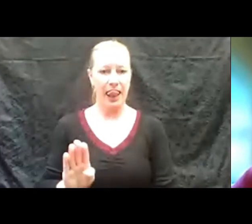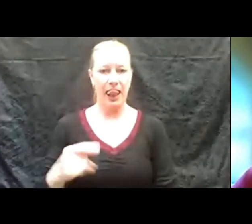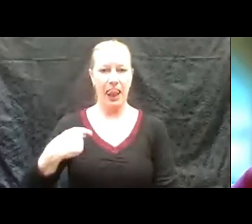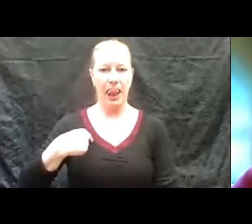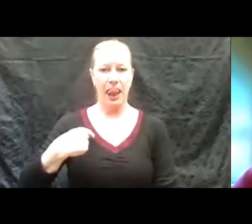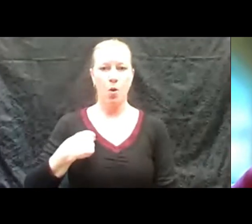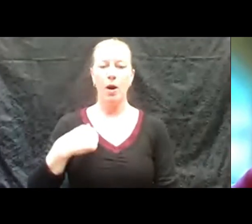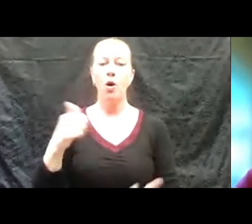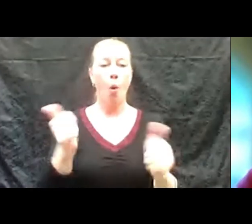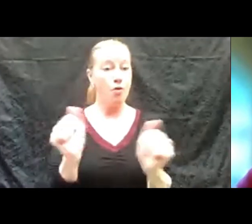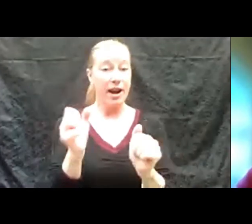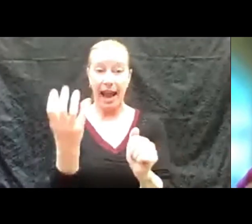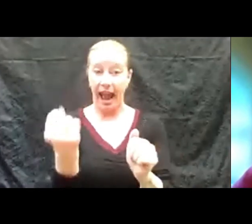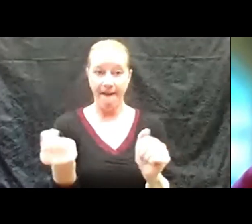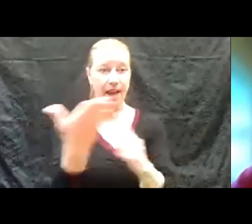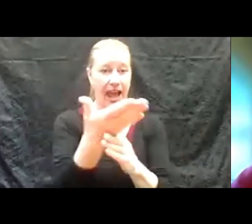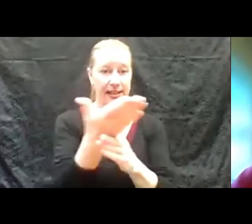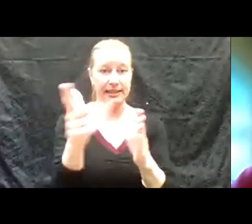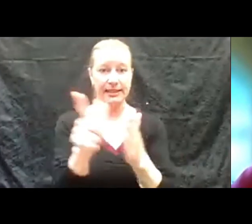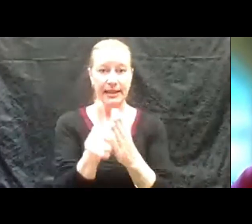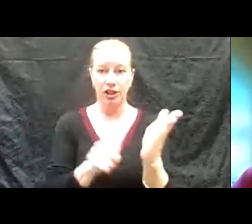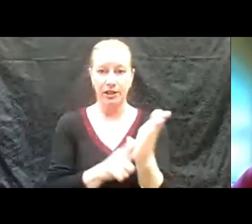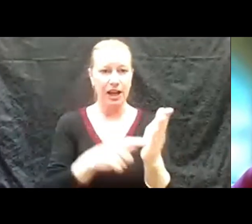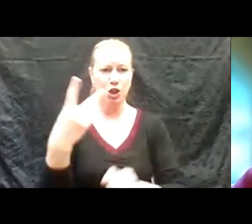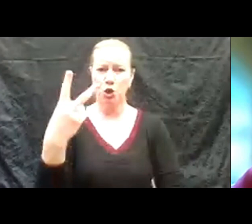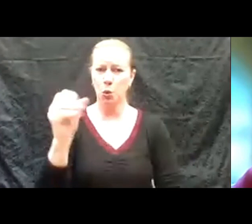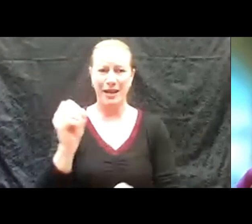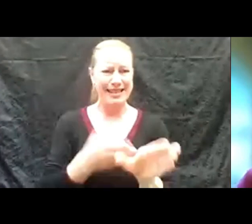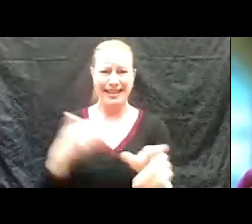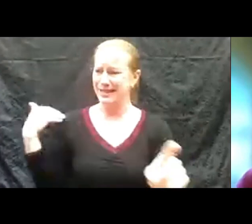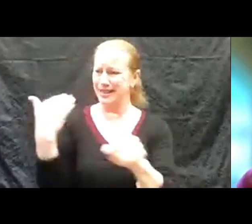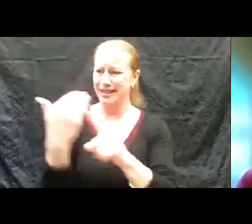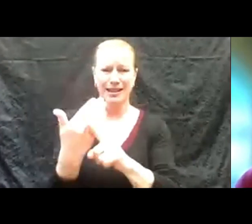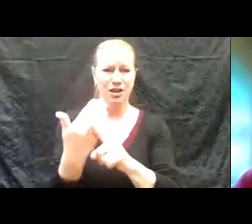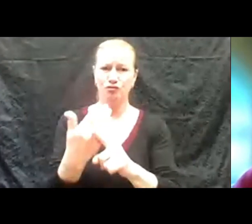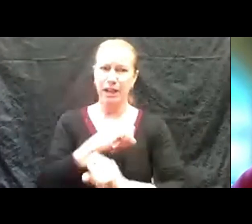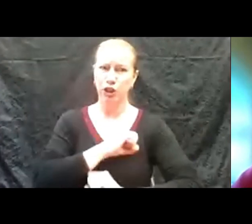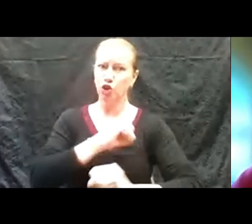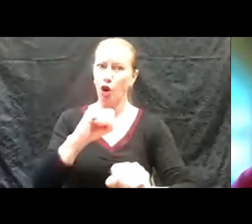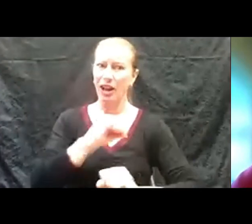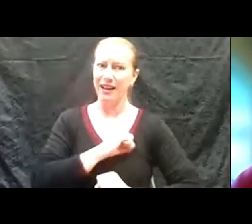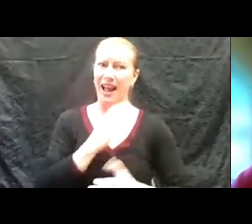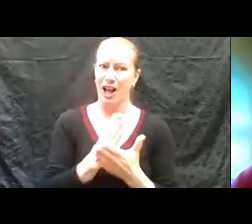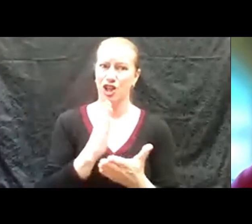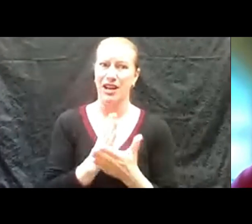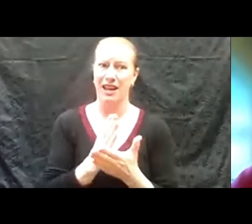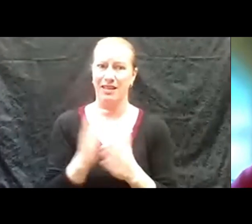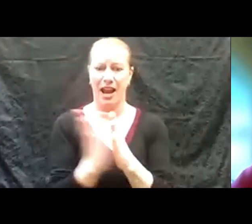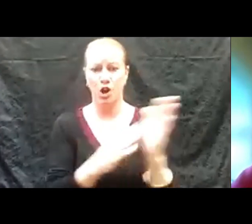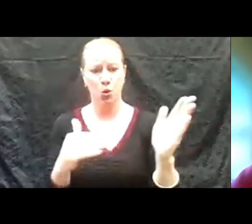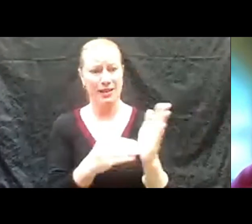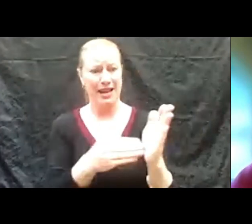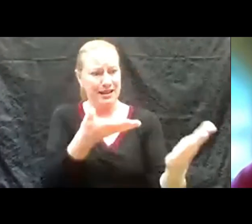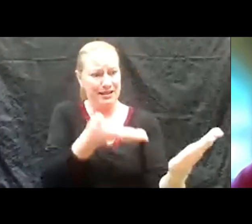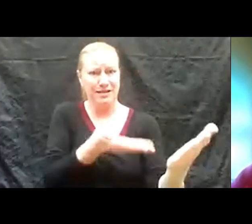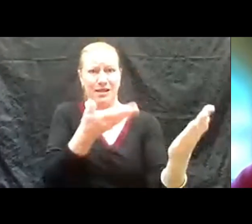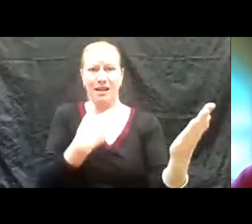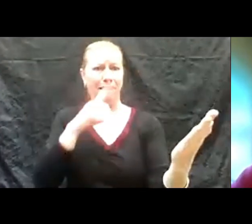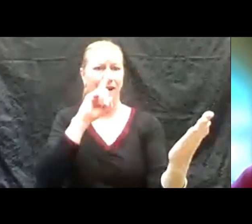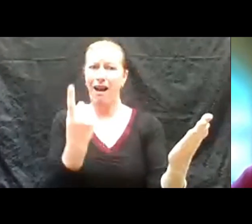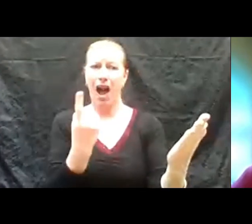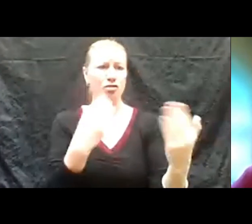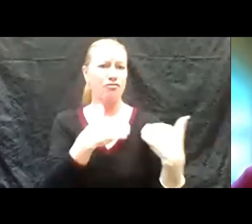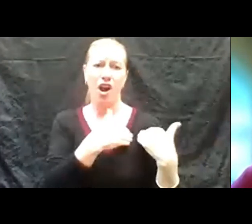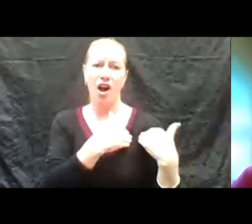access legislation. Been 20 years. It's really shocking actually that in New Zealand, we cannot rely on